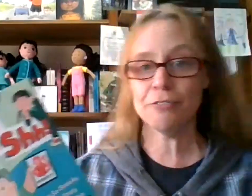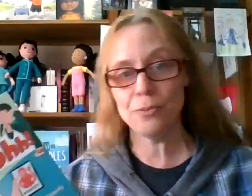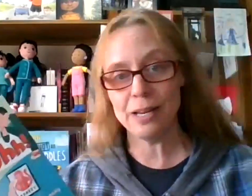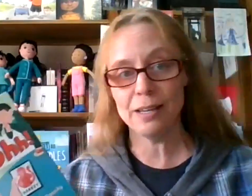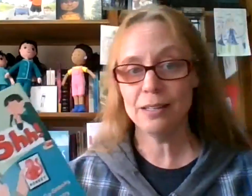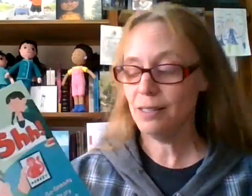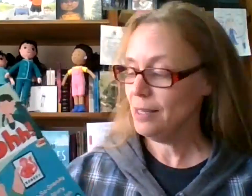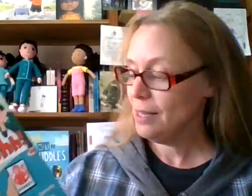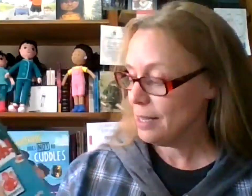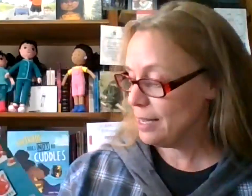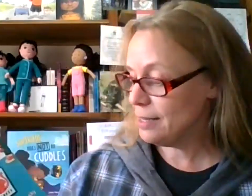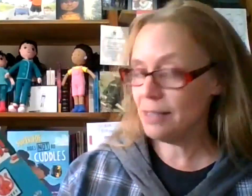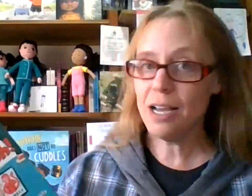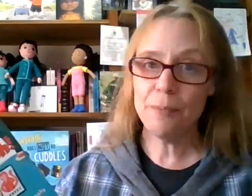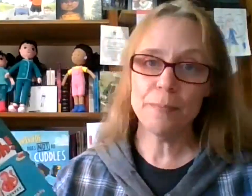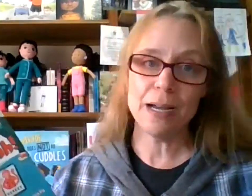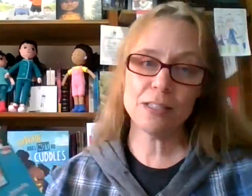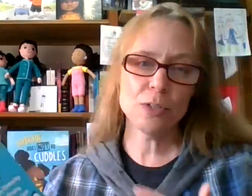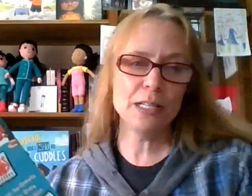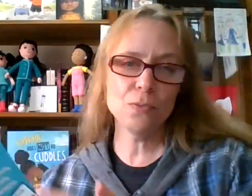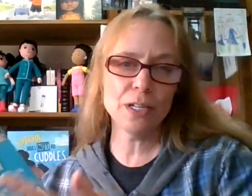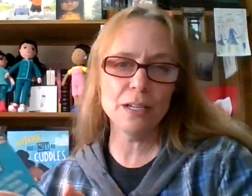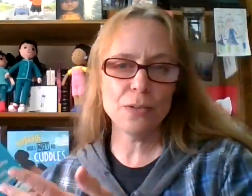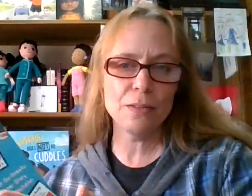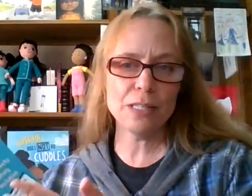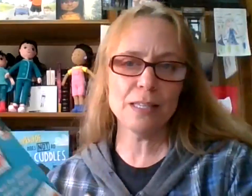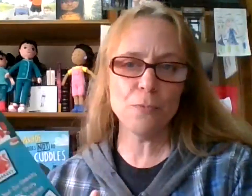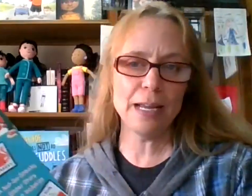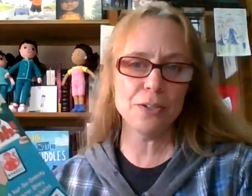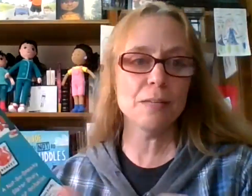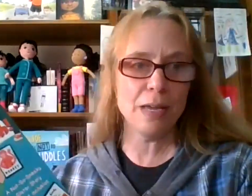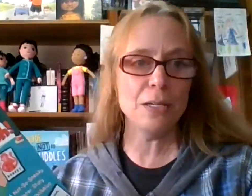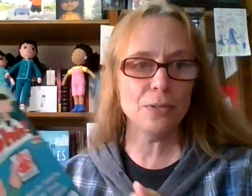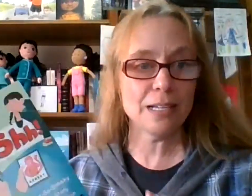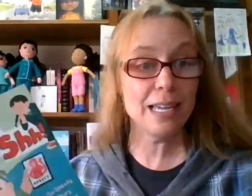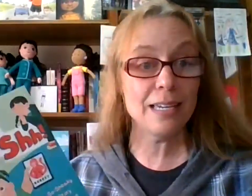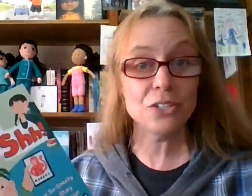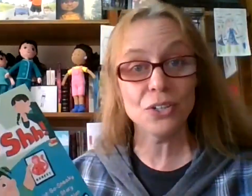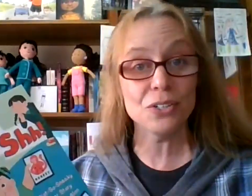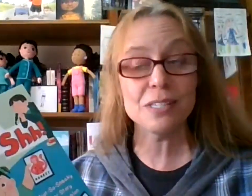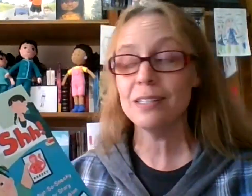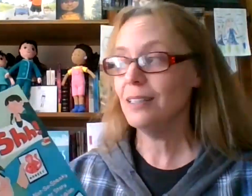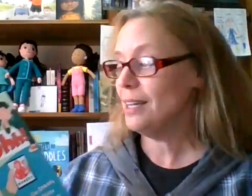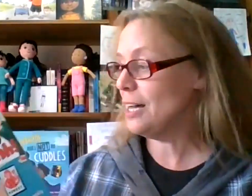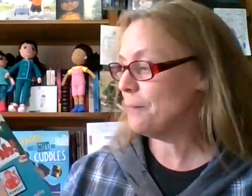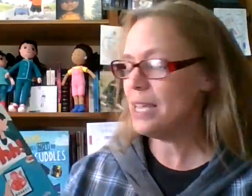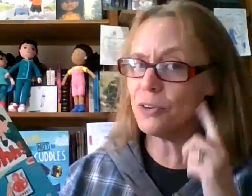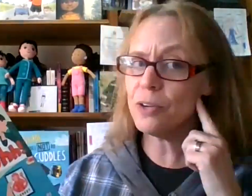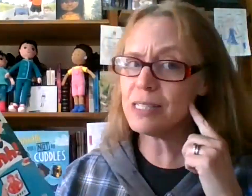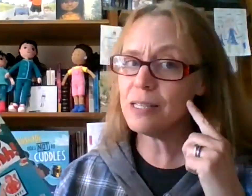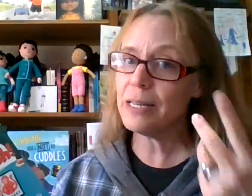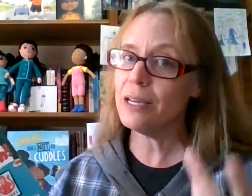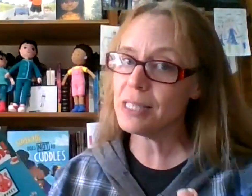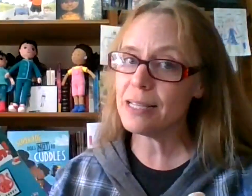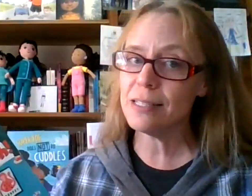things a different way. And compromise, which means working with someone else and maybe doing that, taking turns,